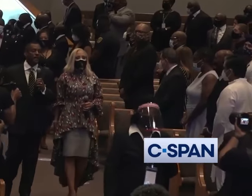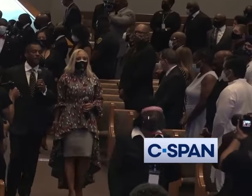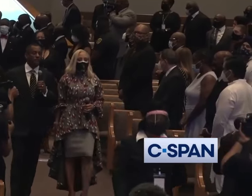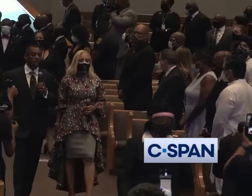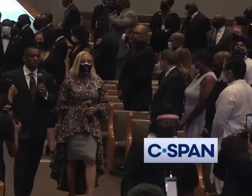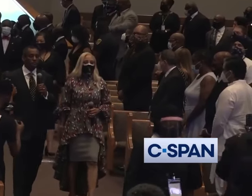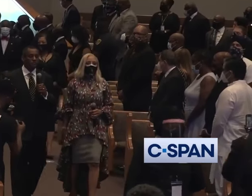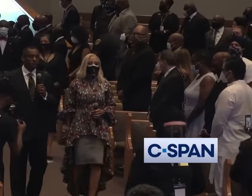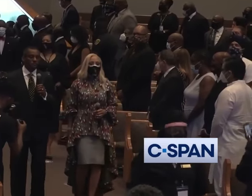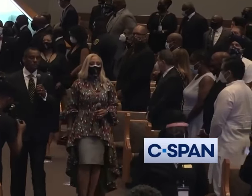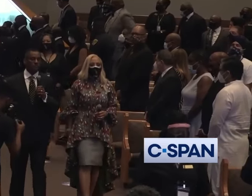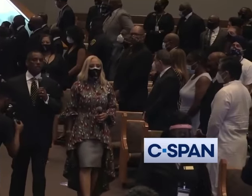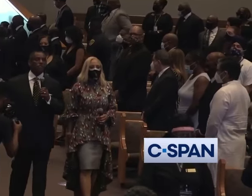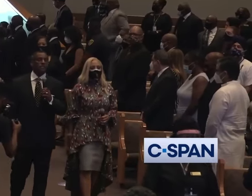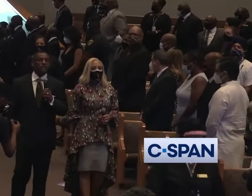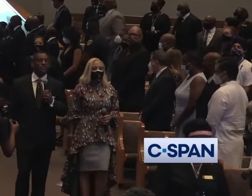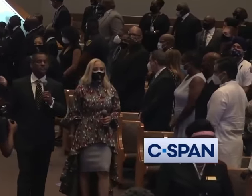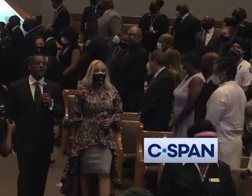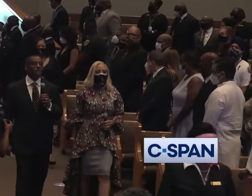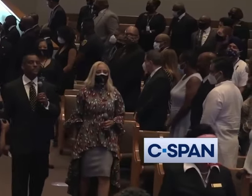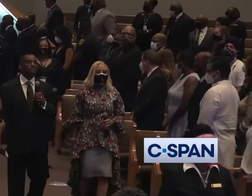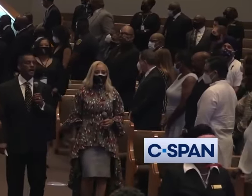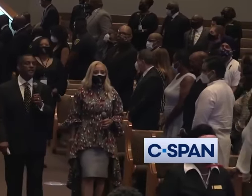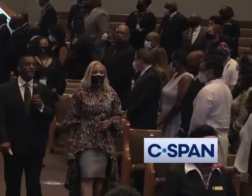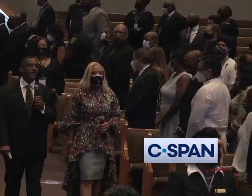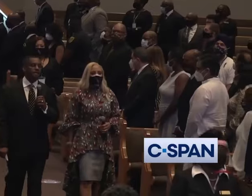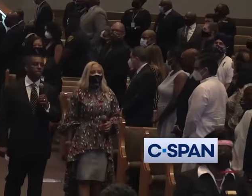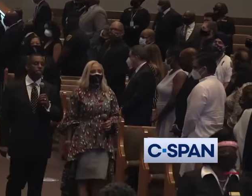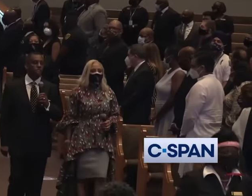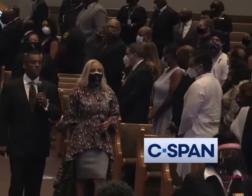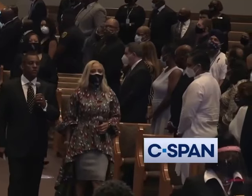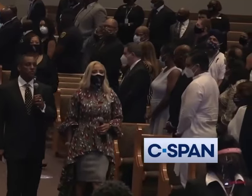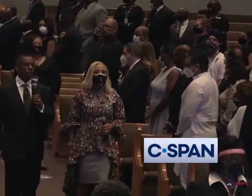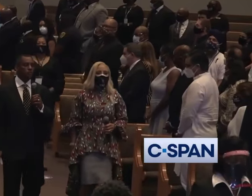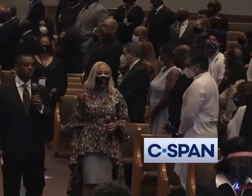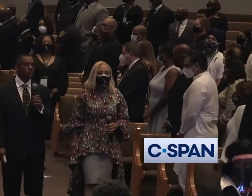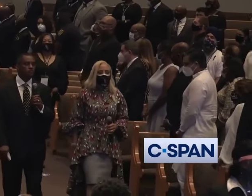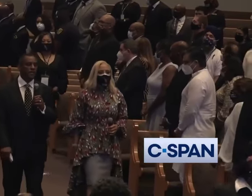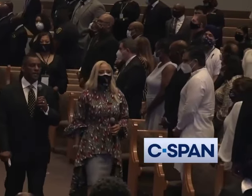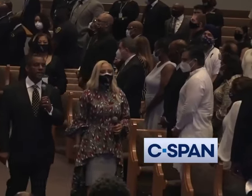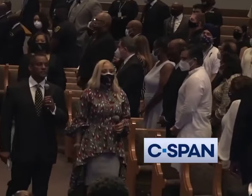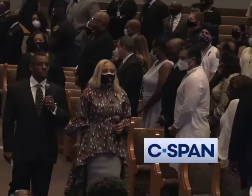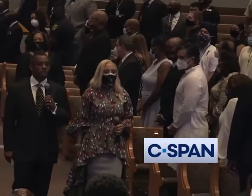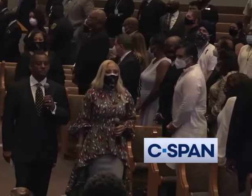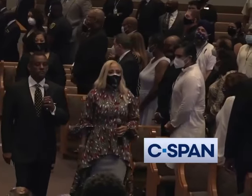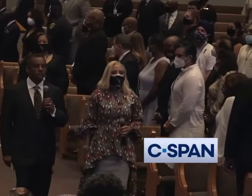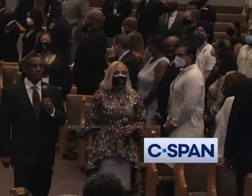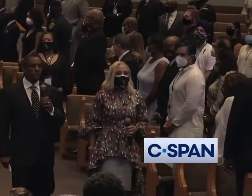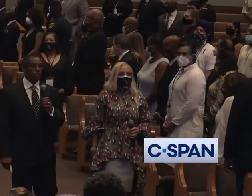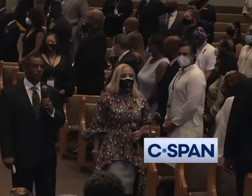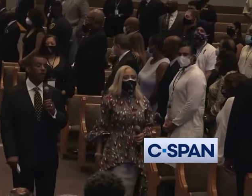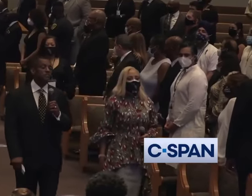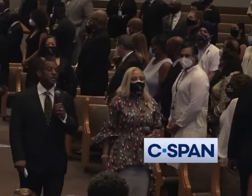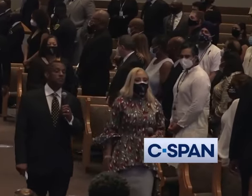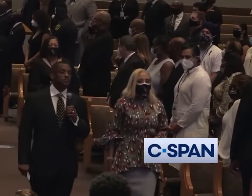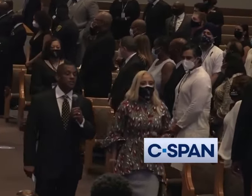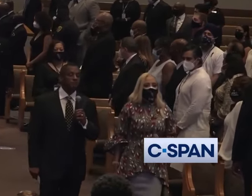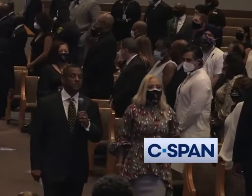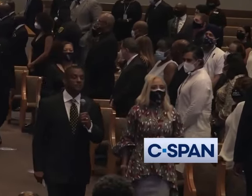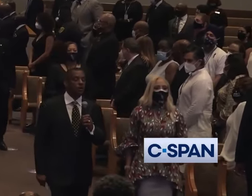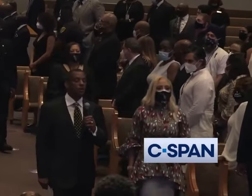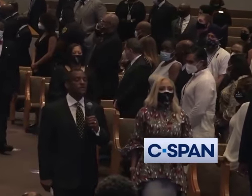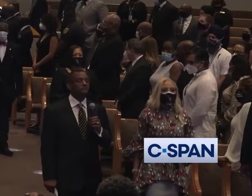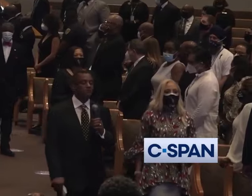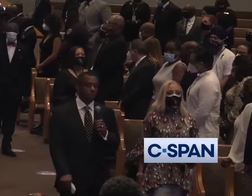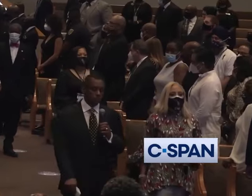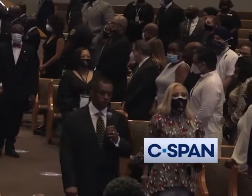thy right hand. Son shall not smite thee by day, nor the moon by night. For the Lord shall preserve